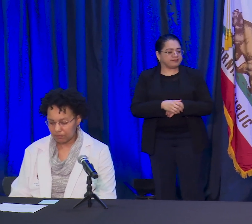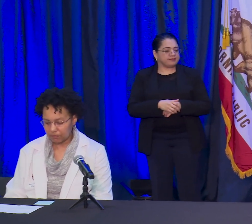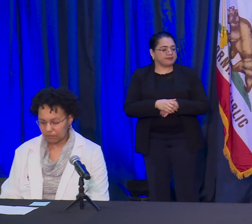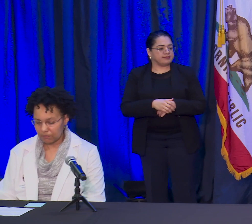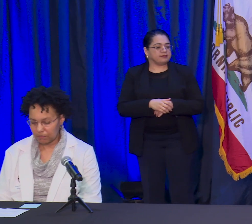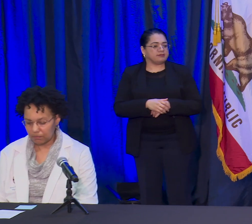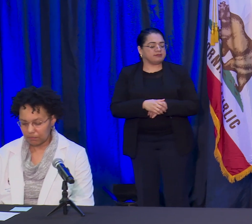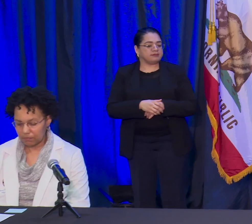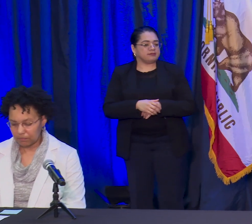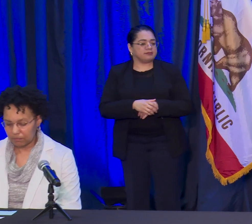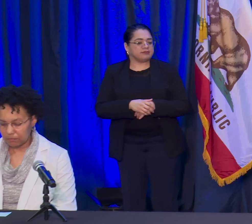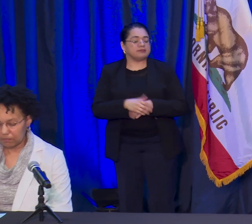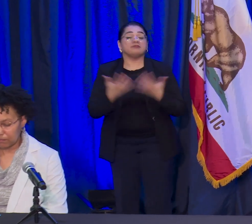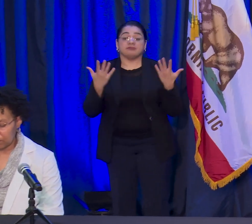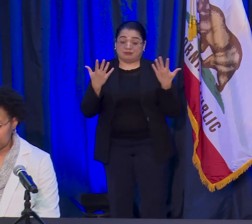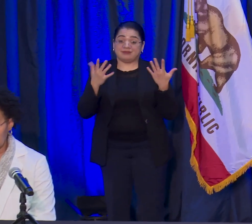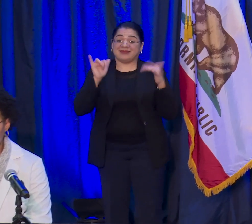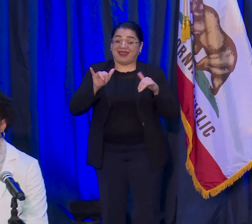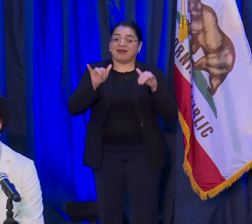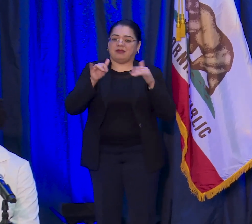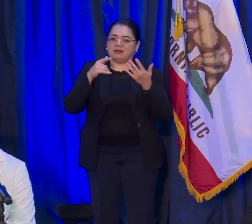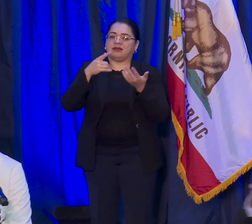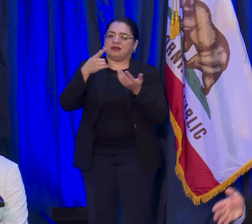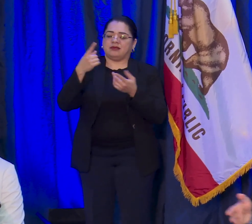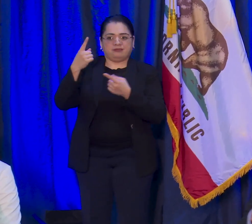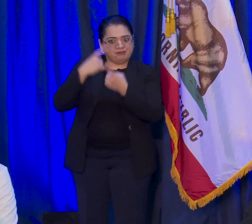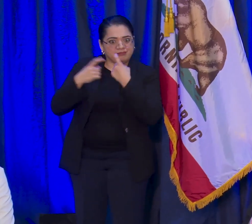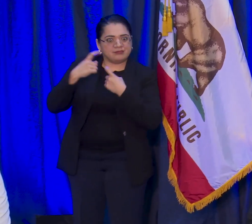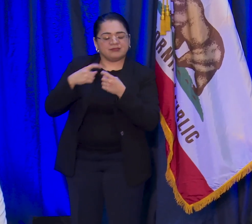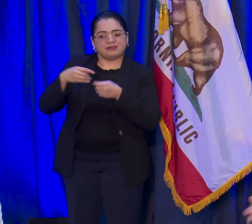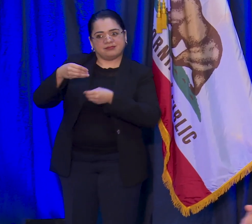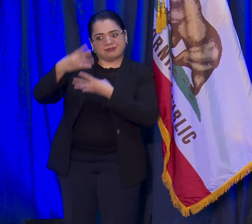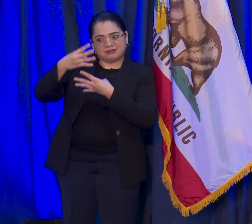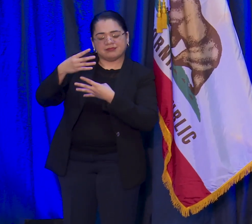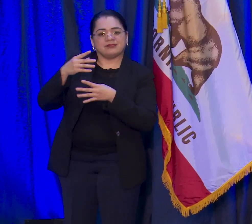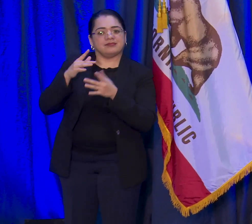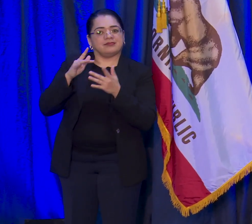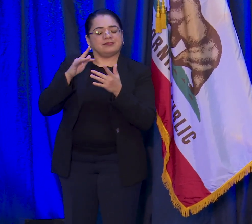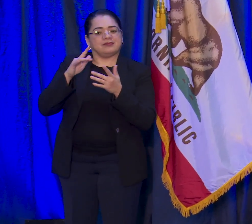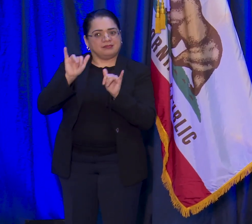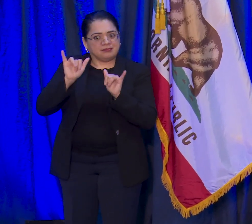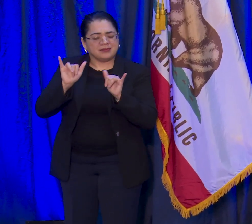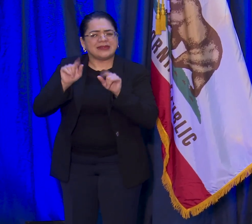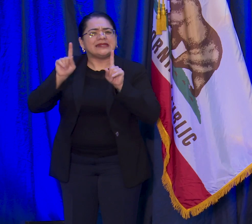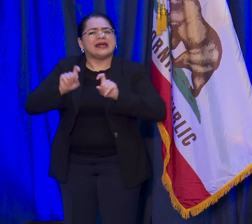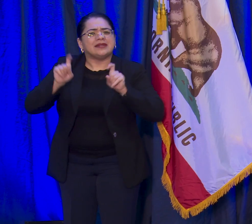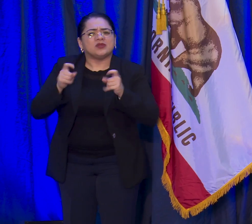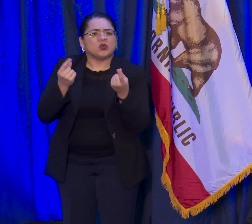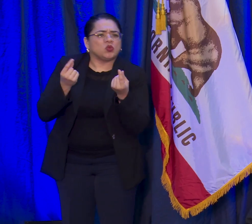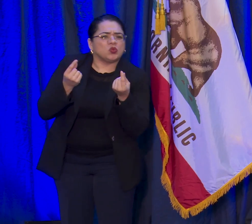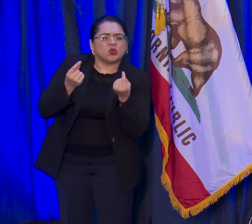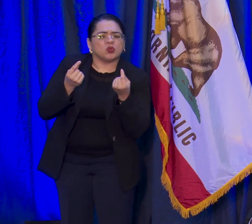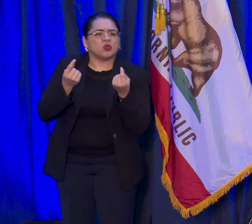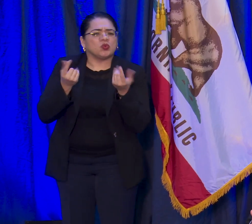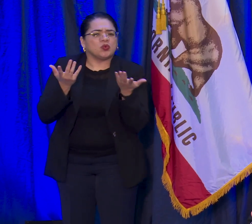for a lot of, there are a lot of folks that are asking me questions online or are asking about testing and are asking